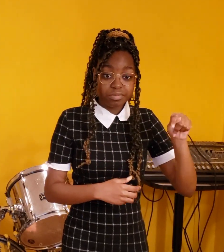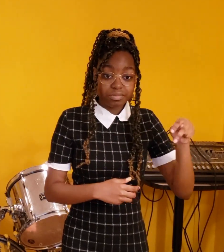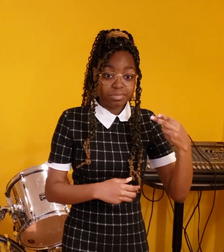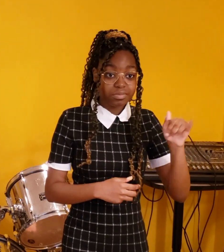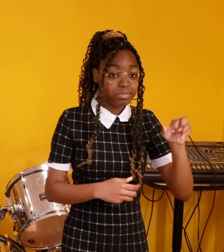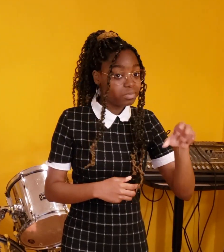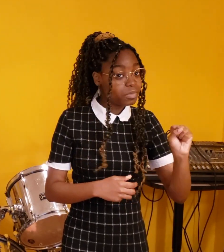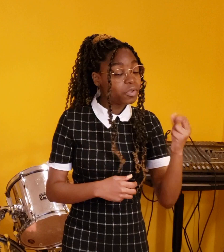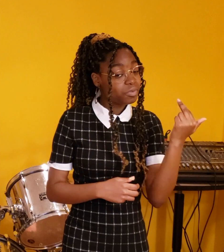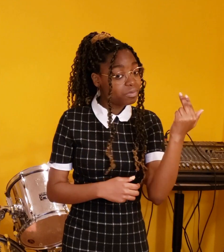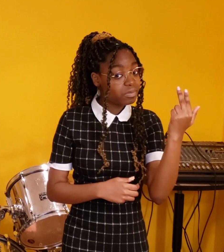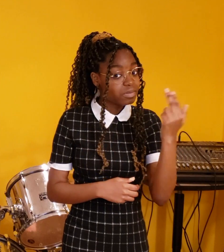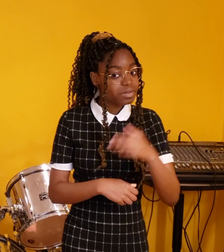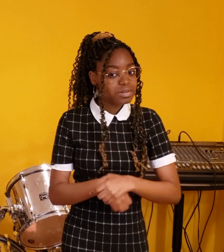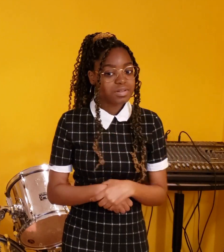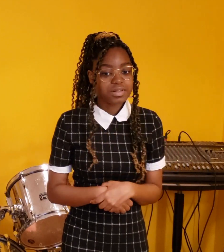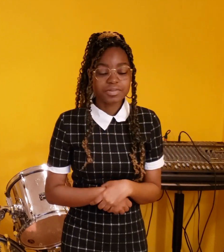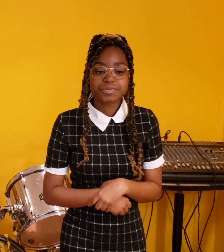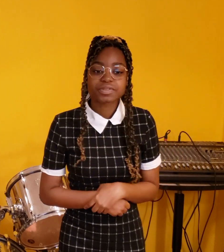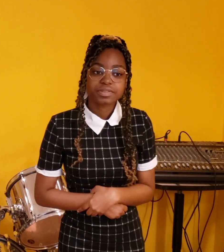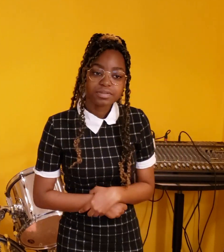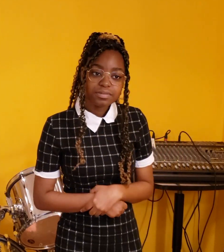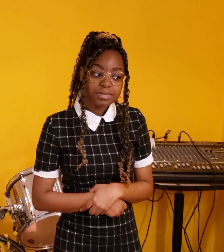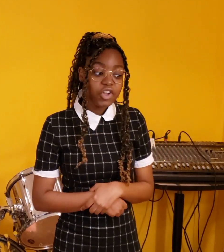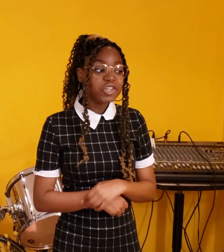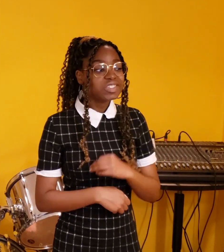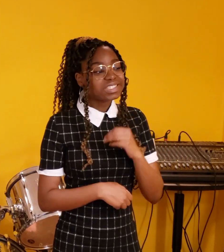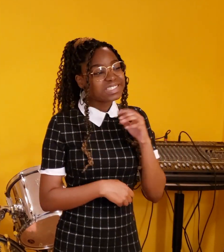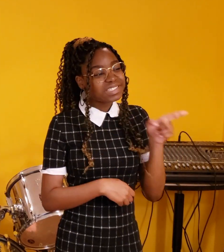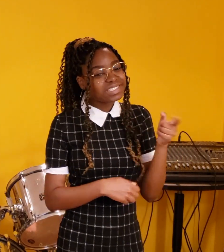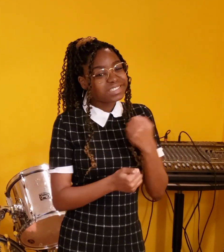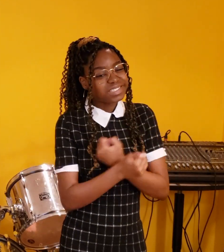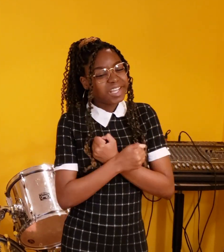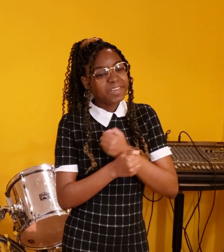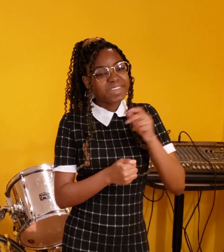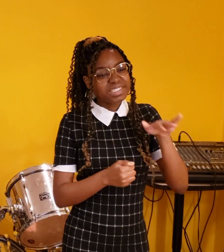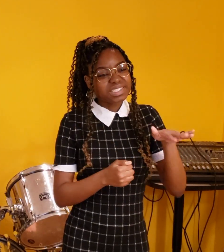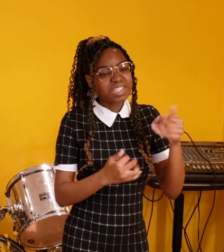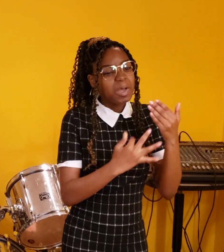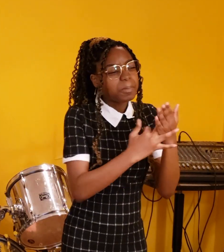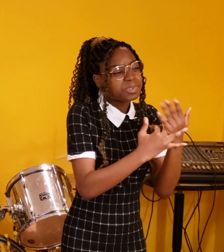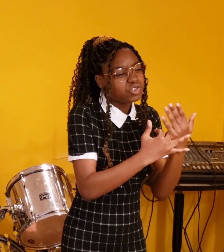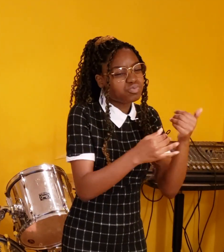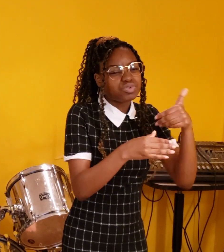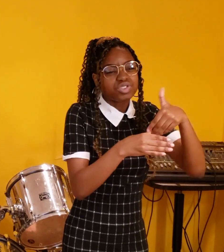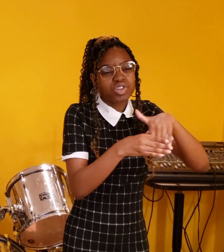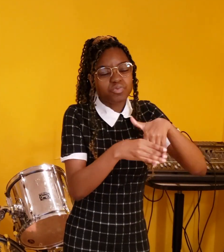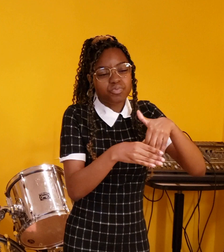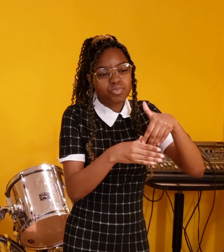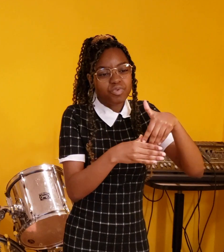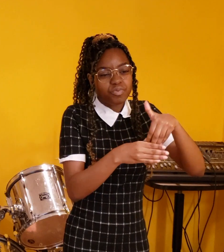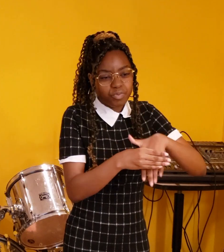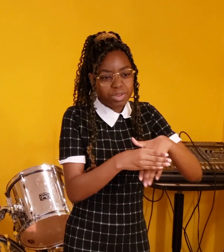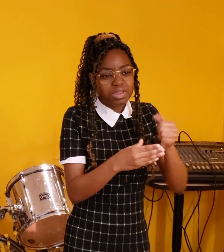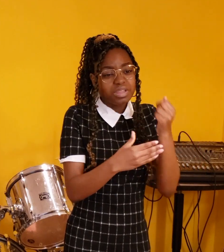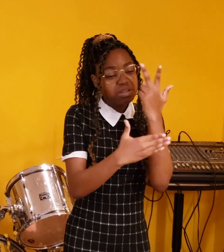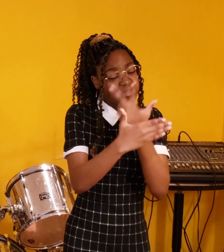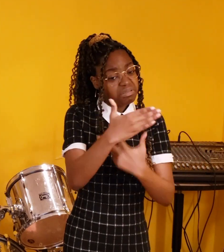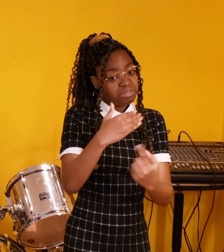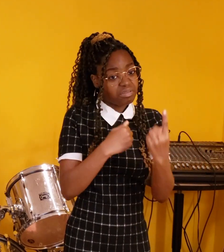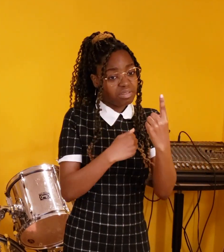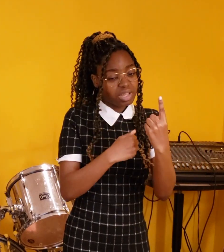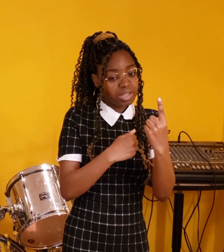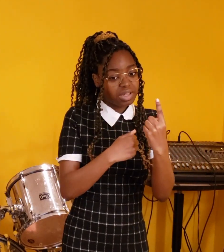So while this love existed within and between the Godhead, by its very own nature, this love,